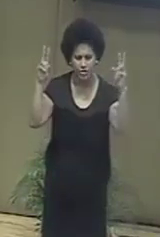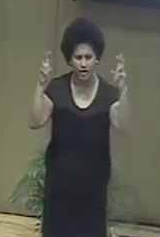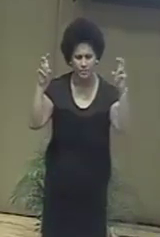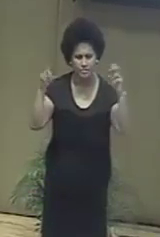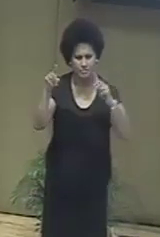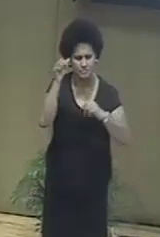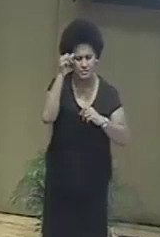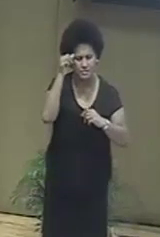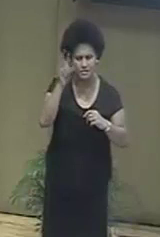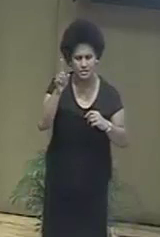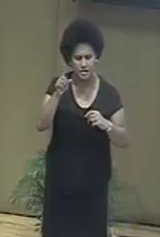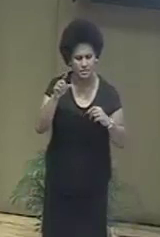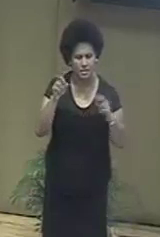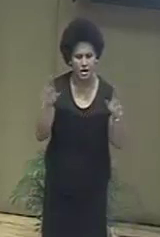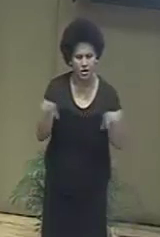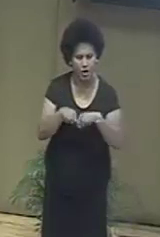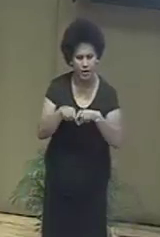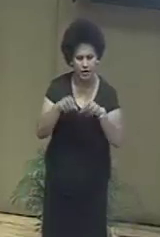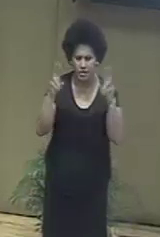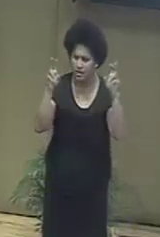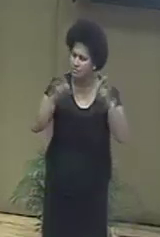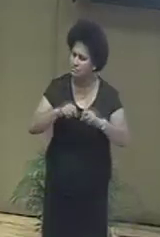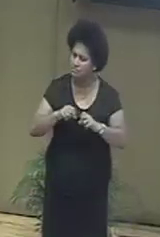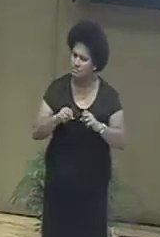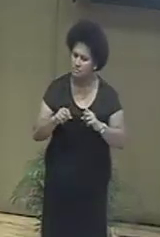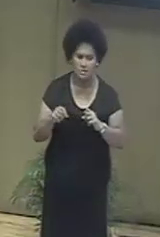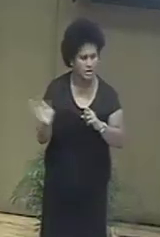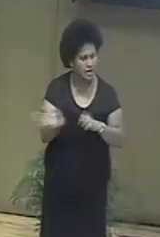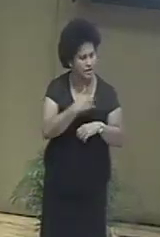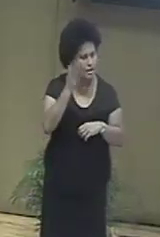common theme was across most of those presentations?